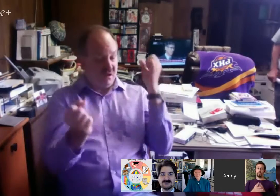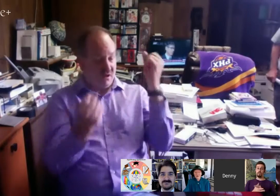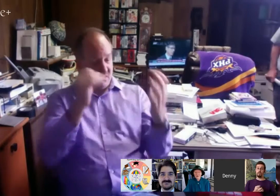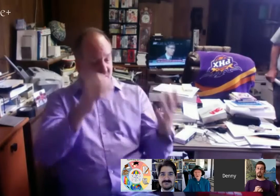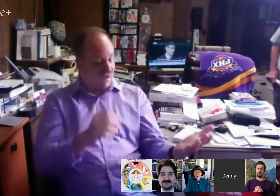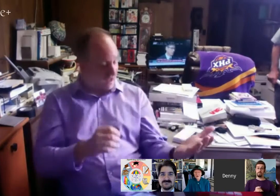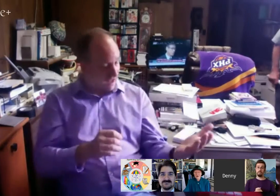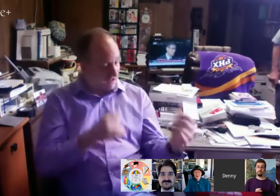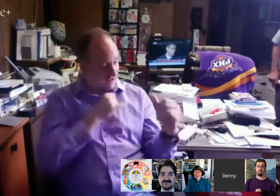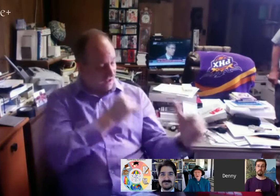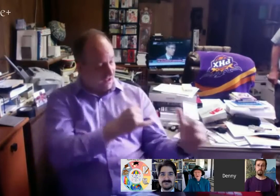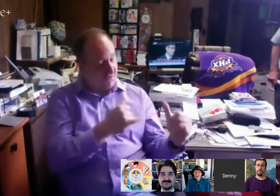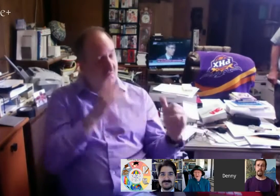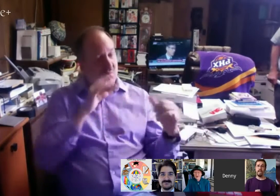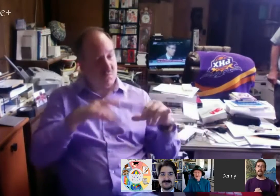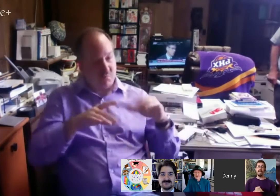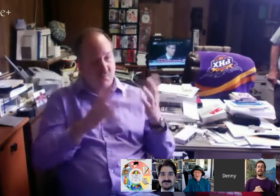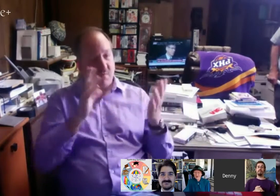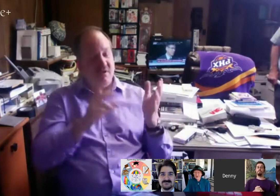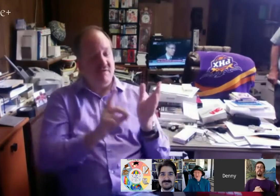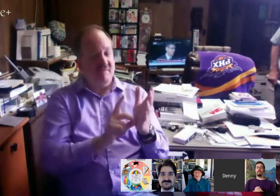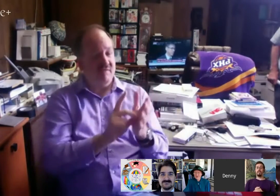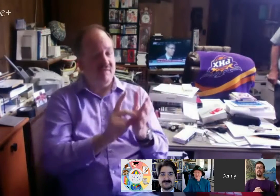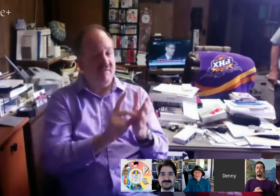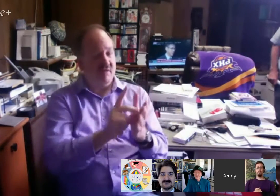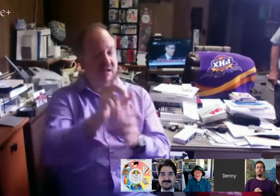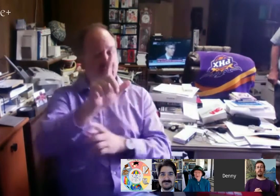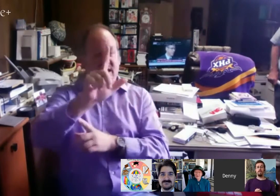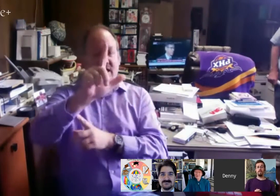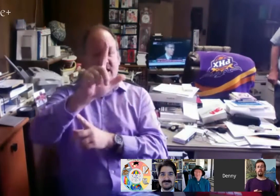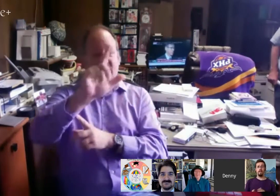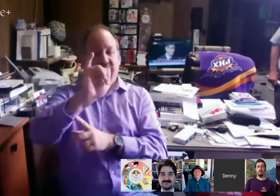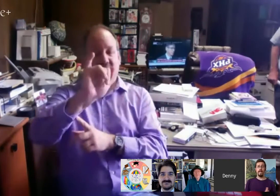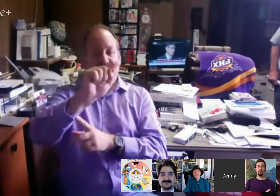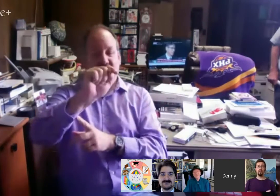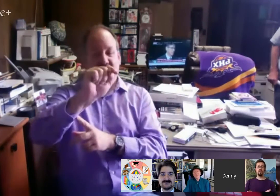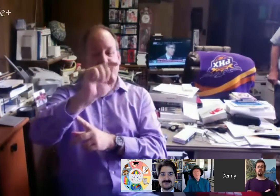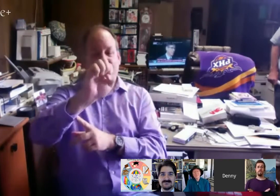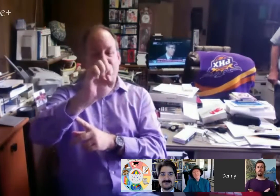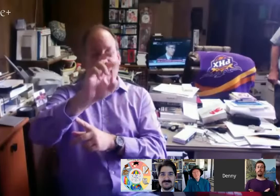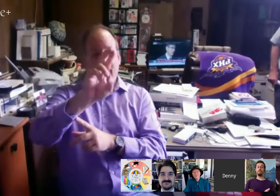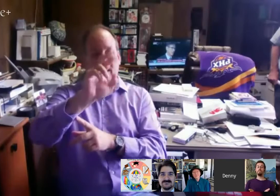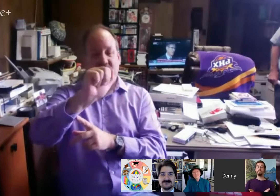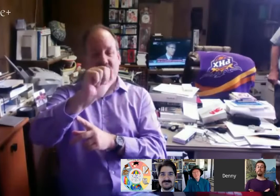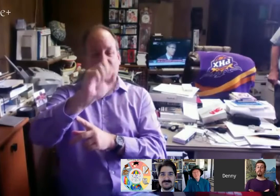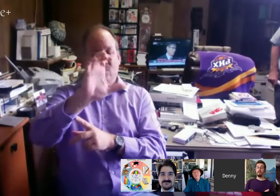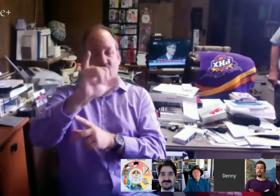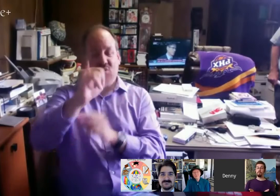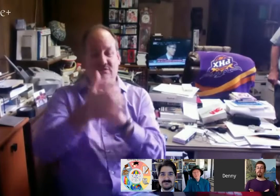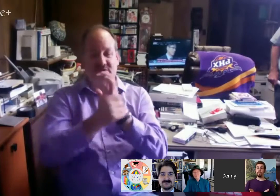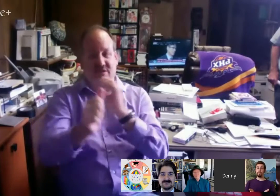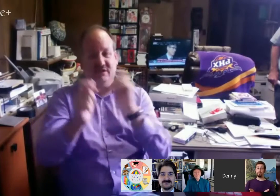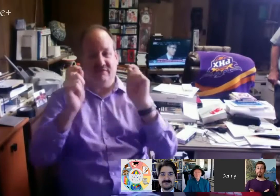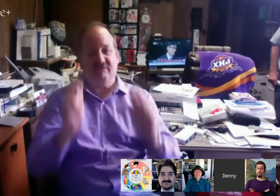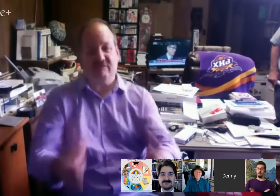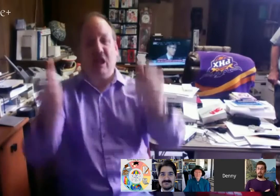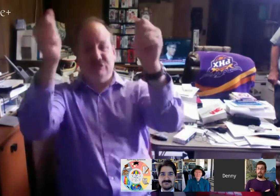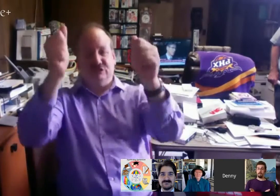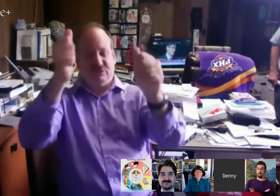good question. Because I was able to have a natural development in